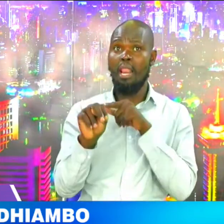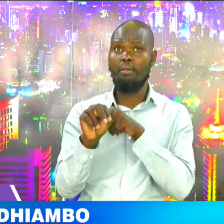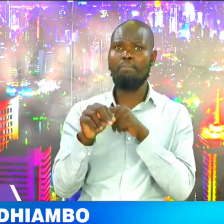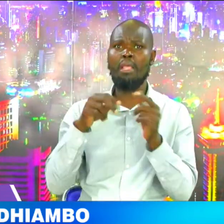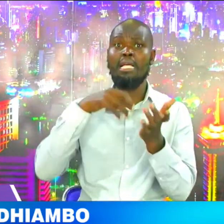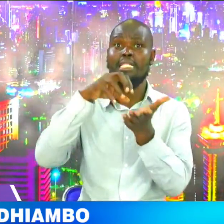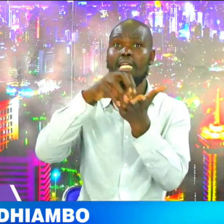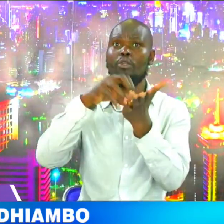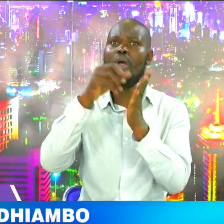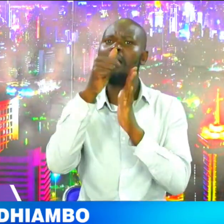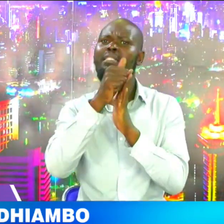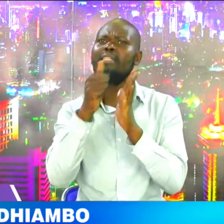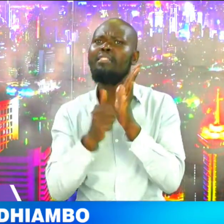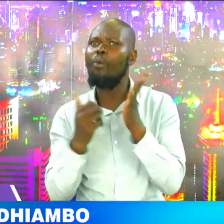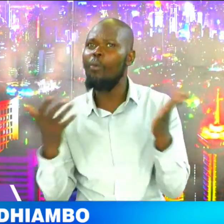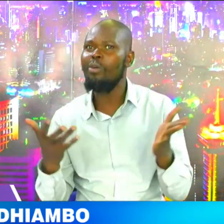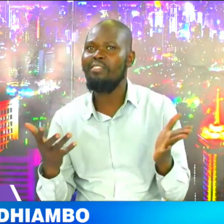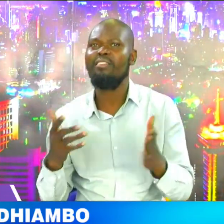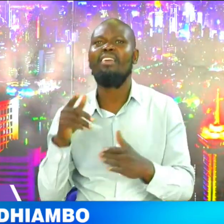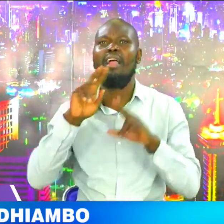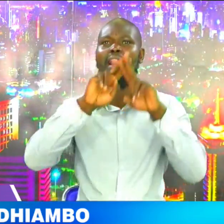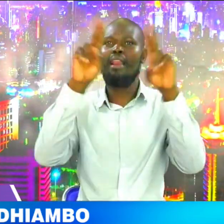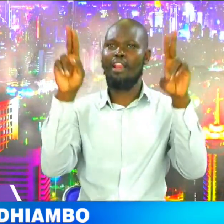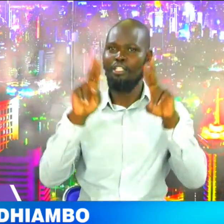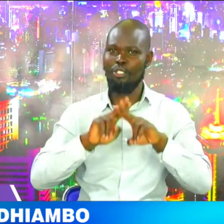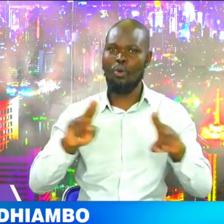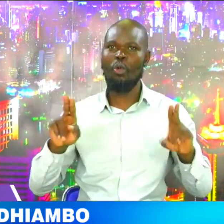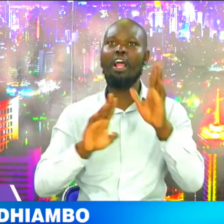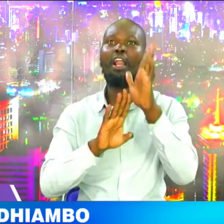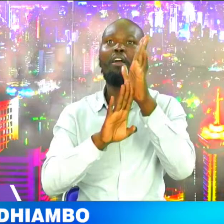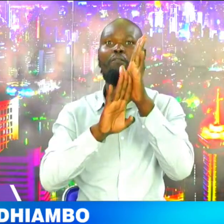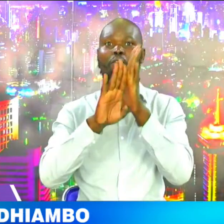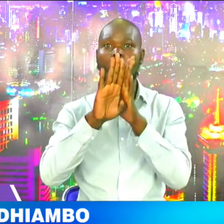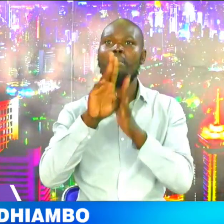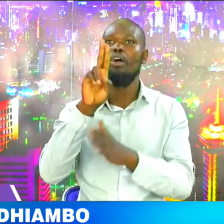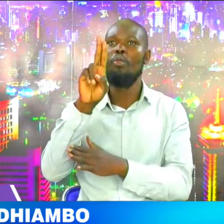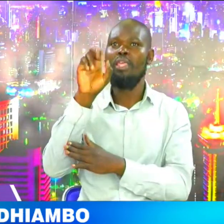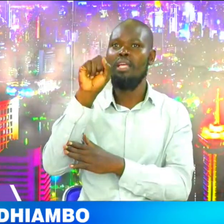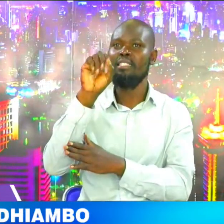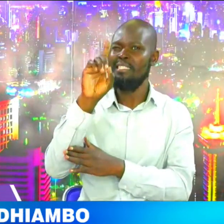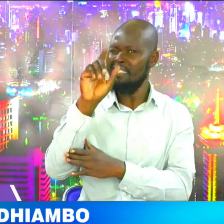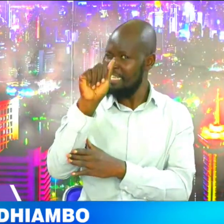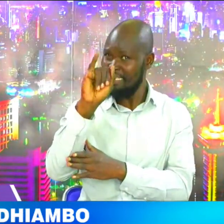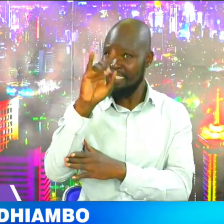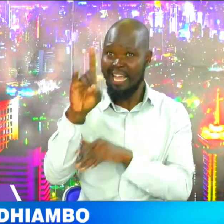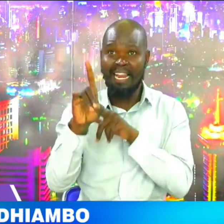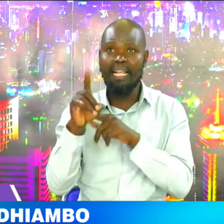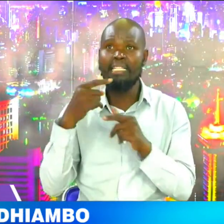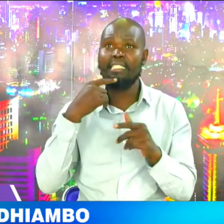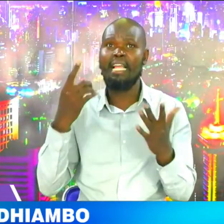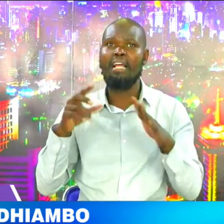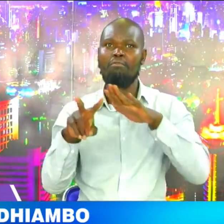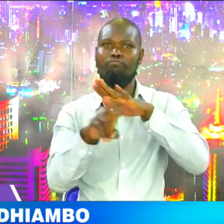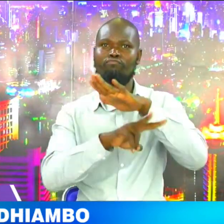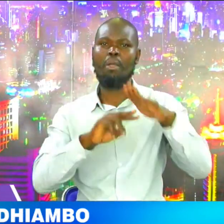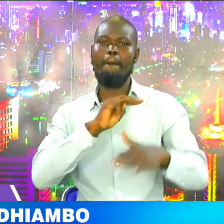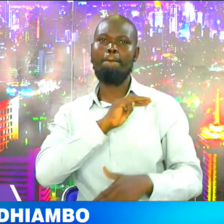He replaces General Robert Kibochi, whose term of service has ended after 44 years